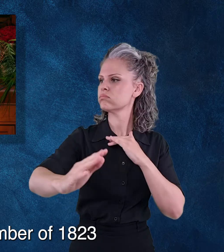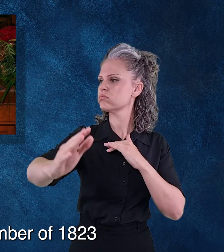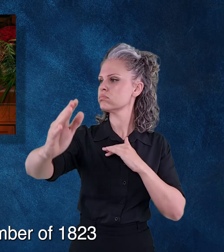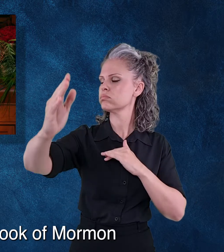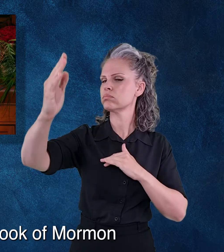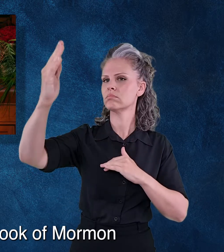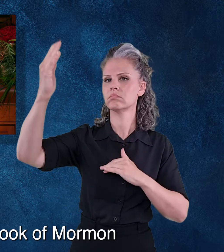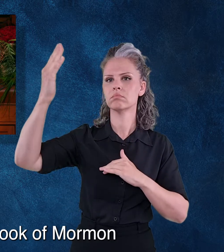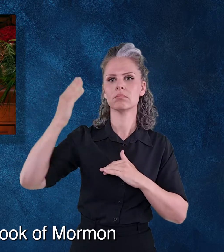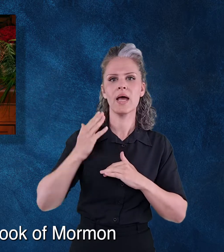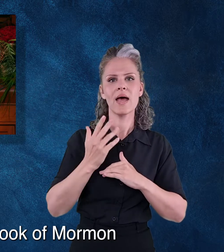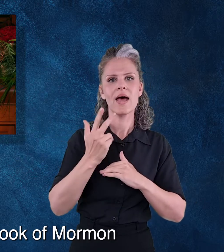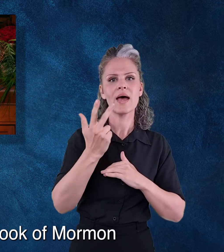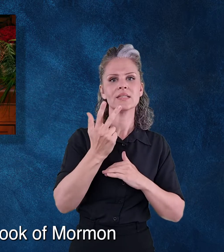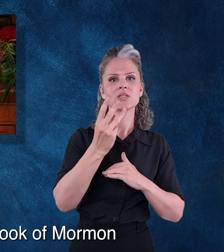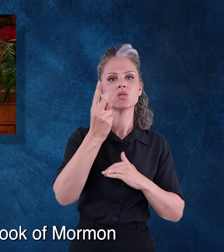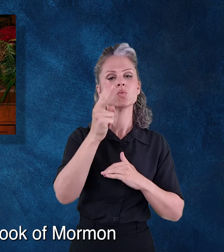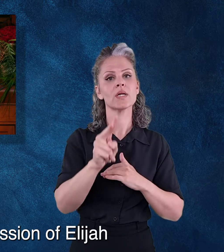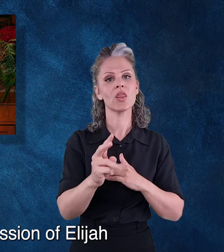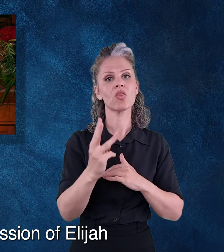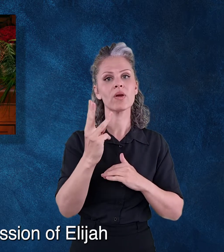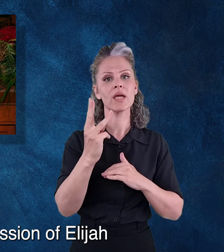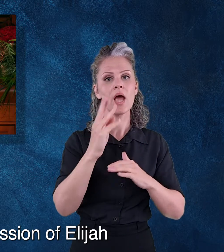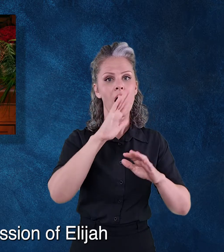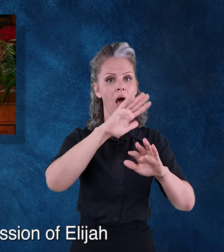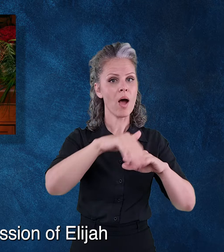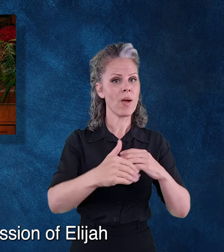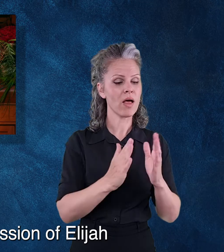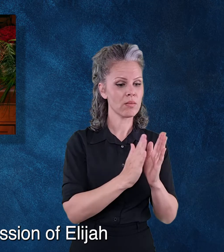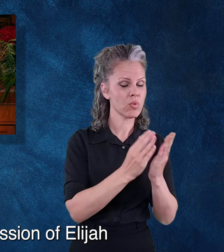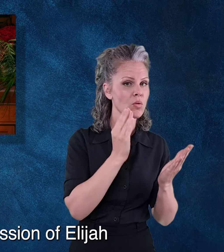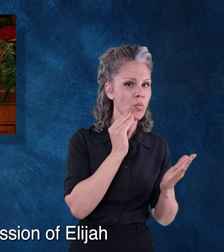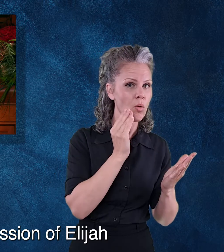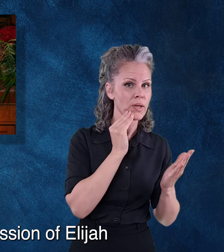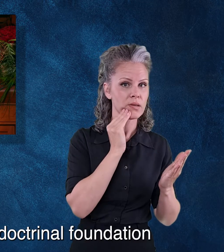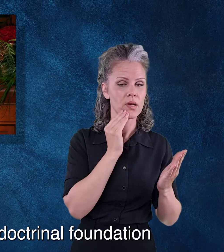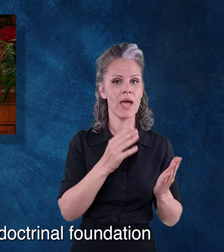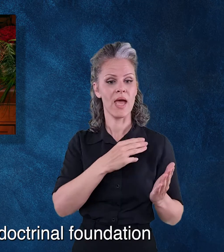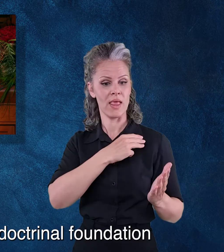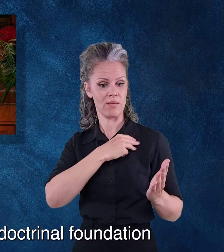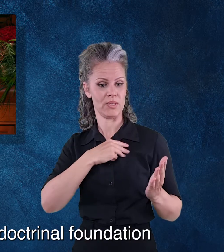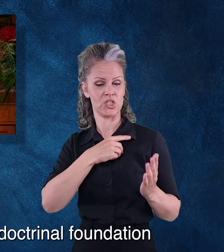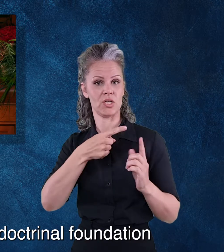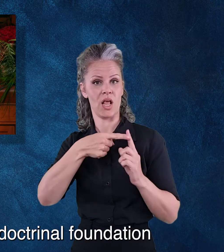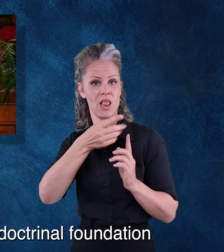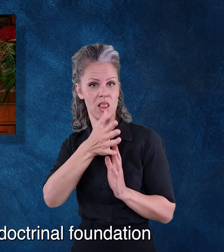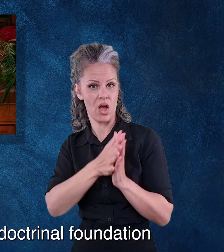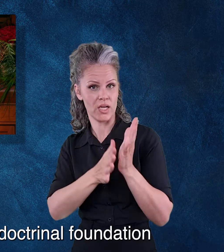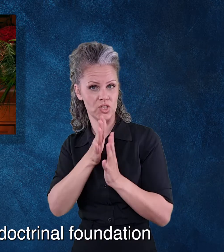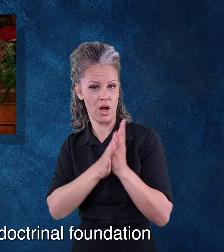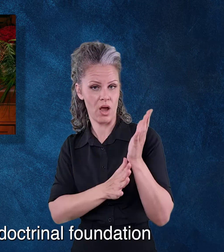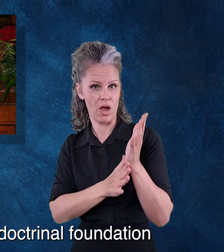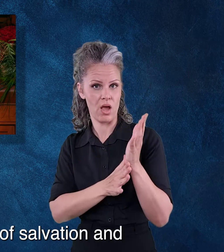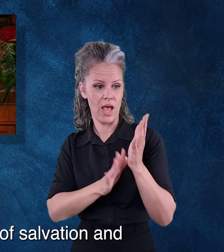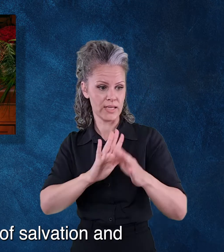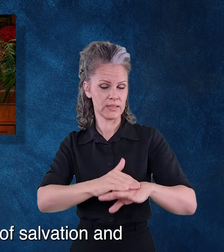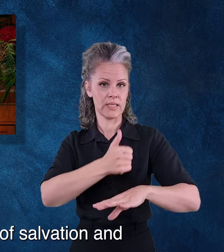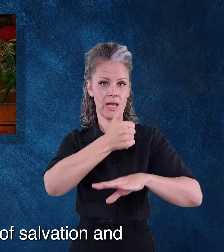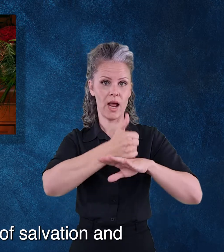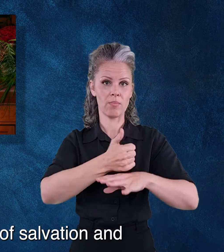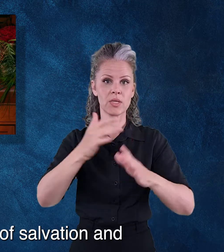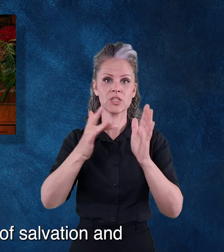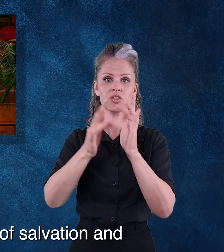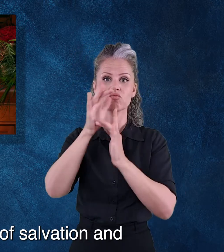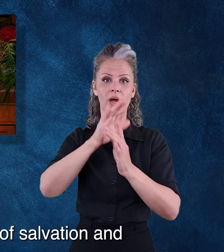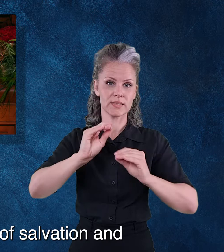about the Book of Mormon and the mission of Elijah established the doctrinal foundation for the